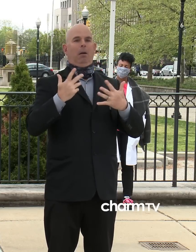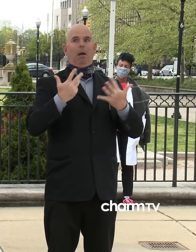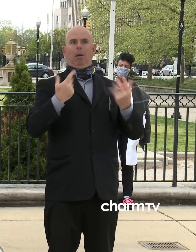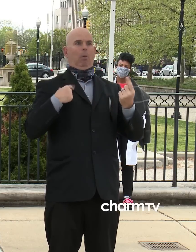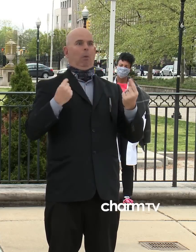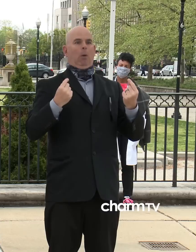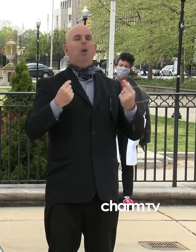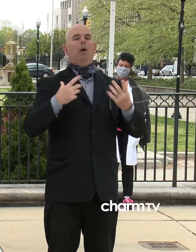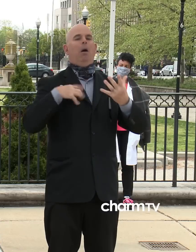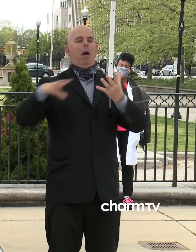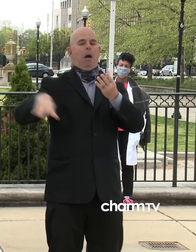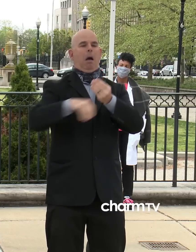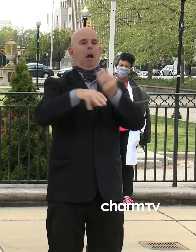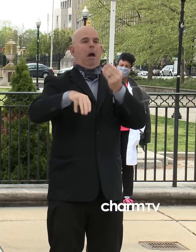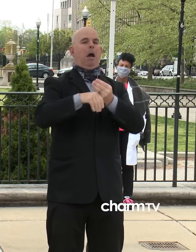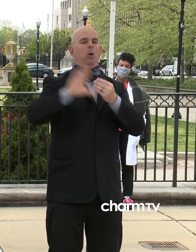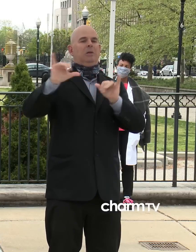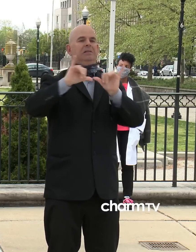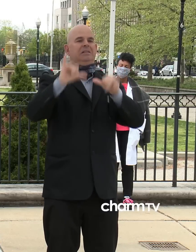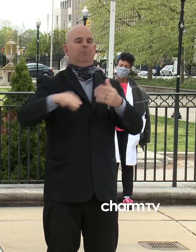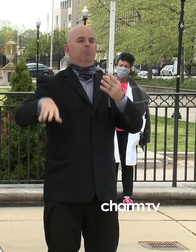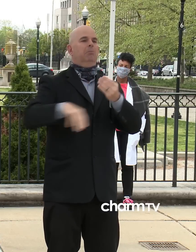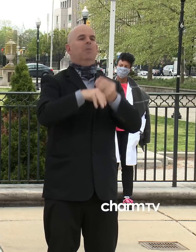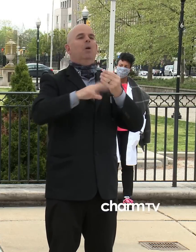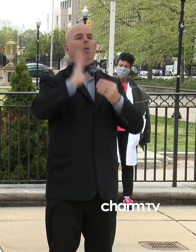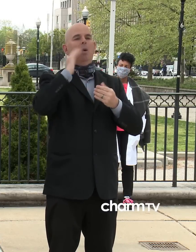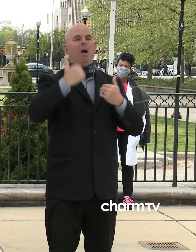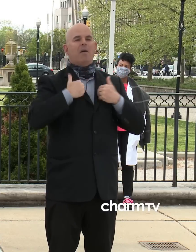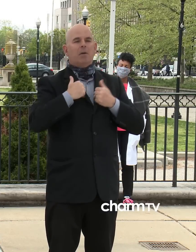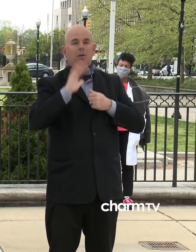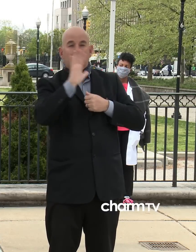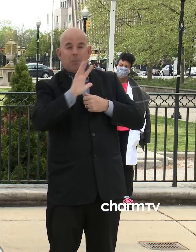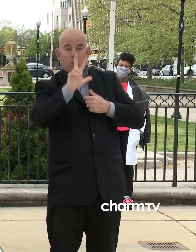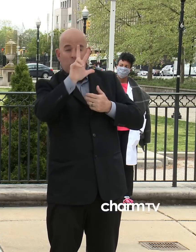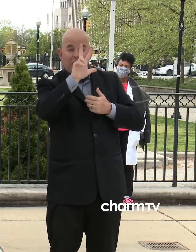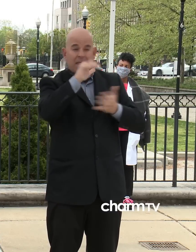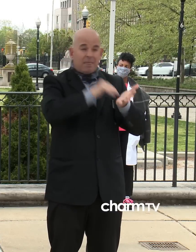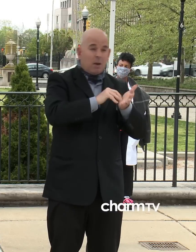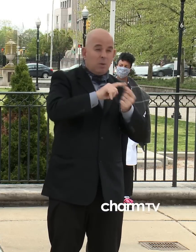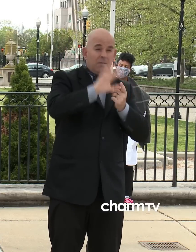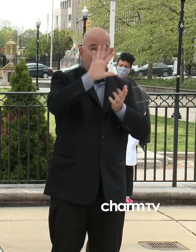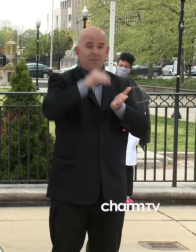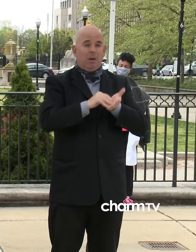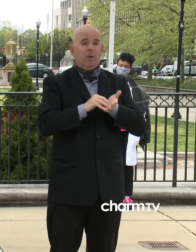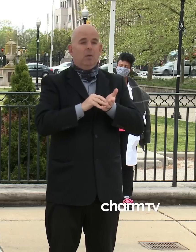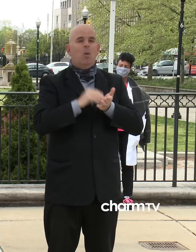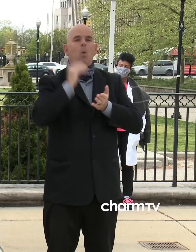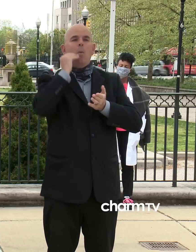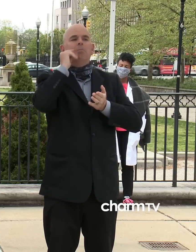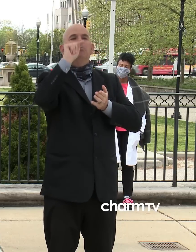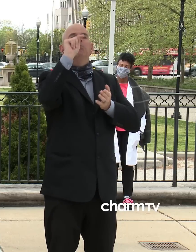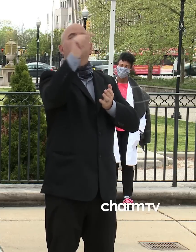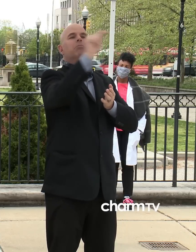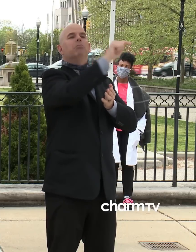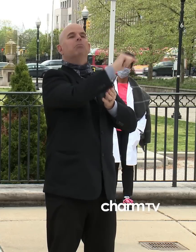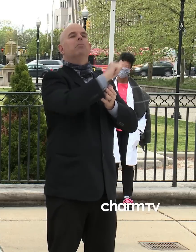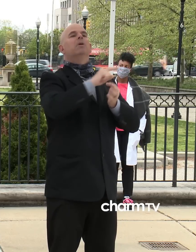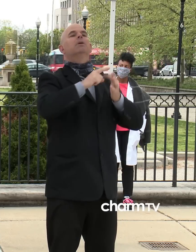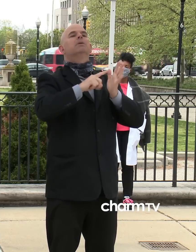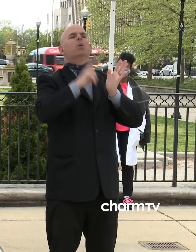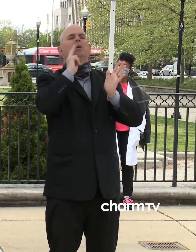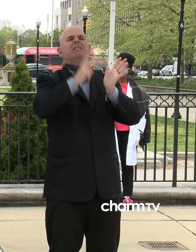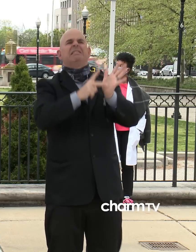an initial reach of 3,000 to 5,000 households, and we have plans to double the program by